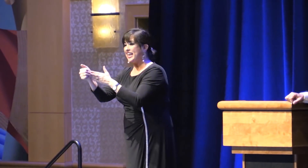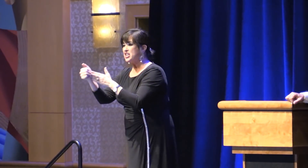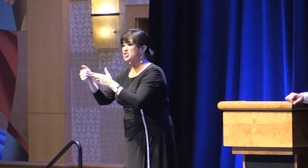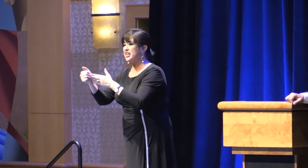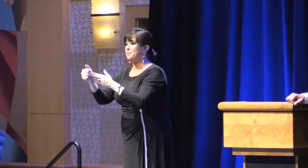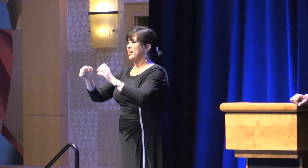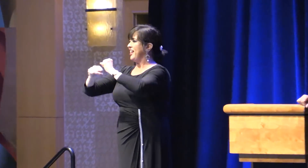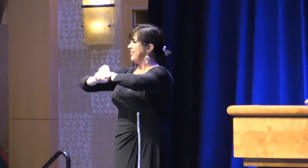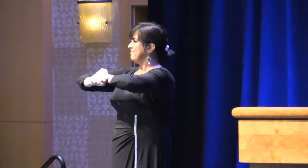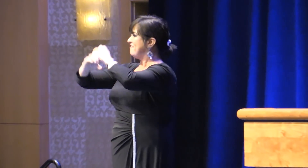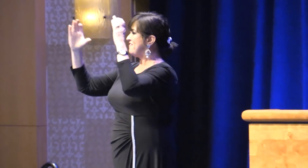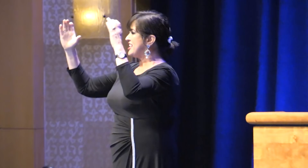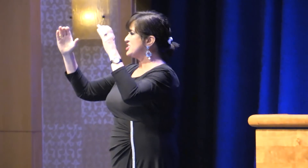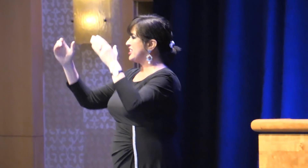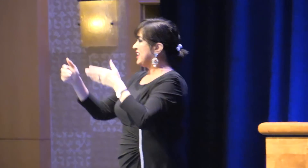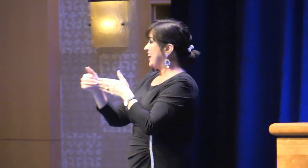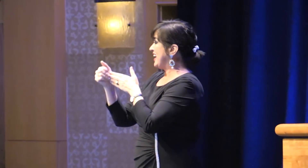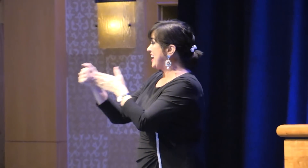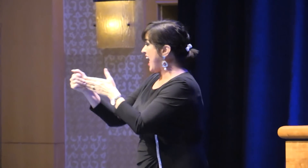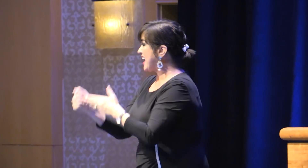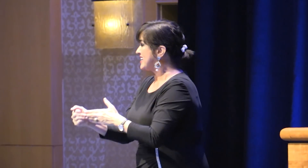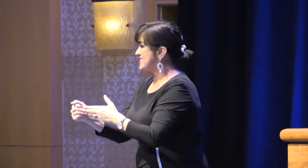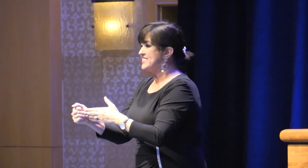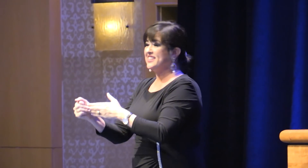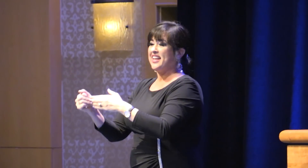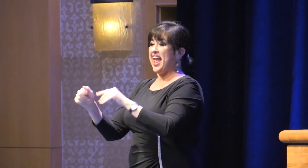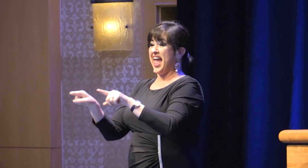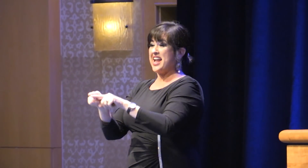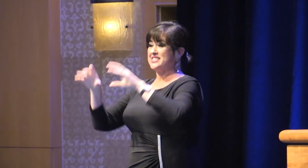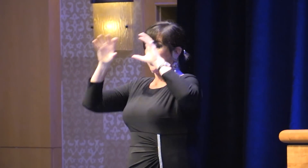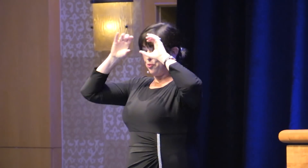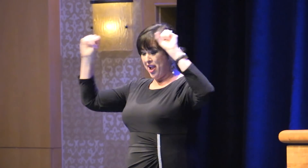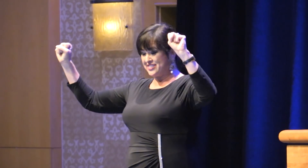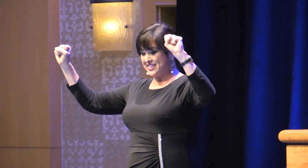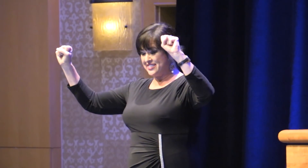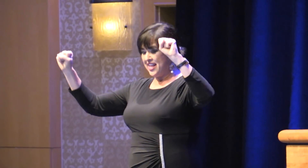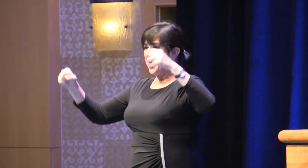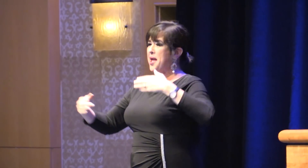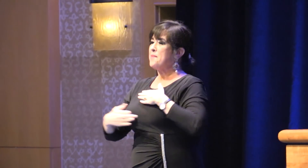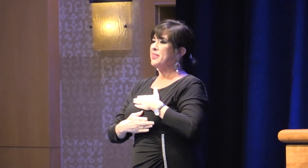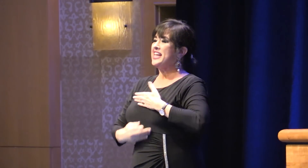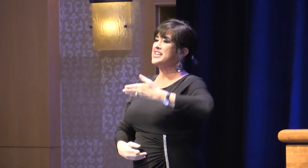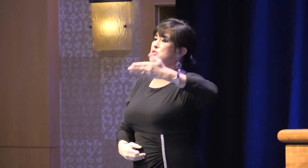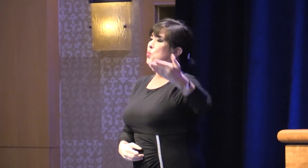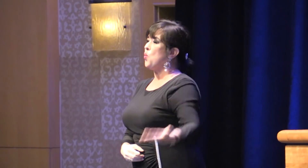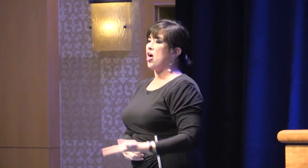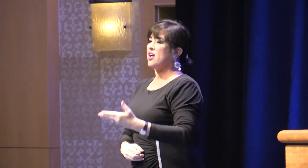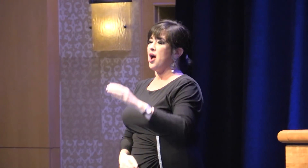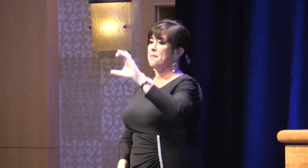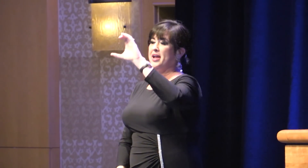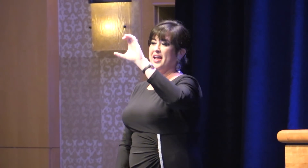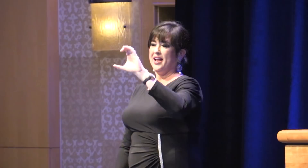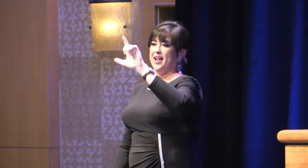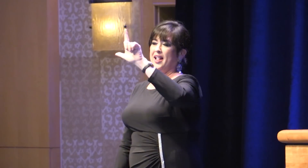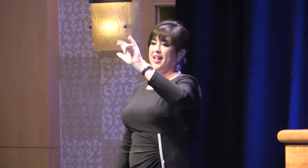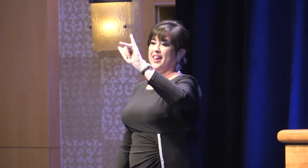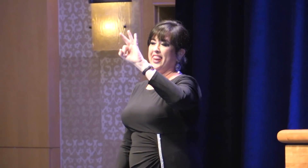Their role is to provide leadership and vision and guidance as presidents of the